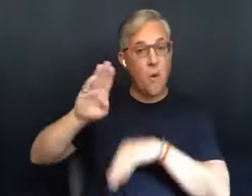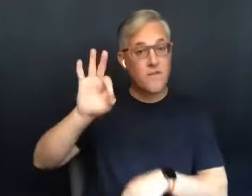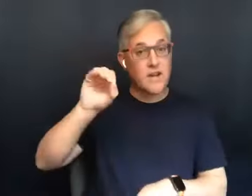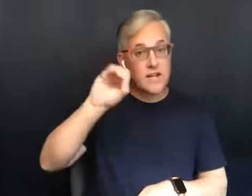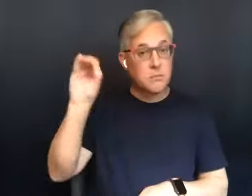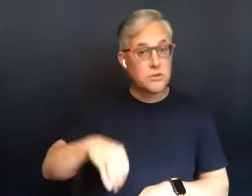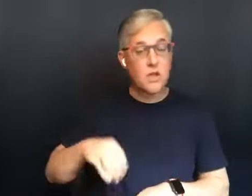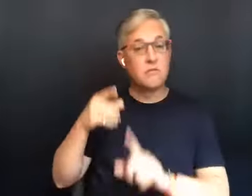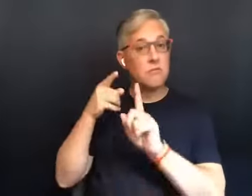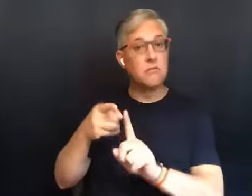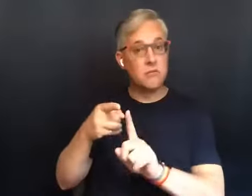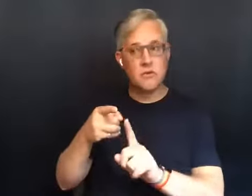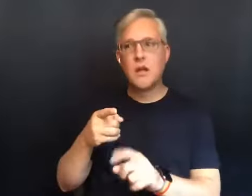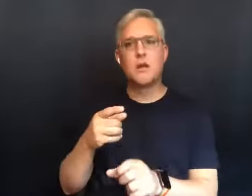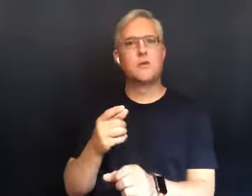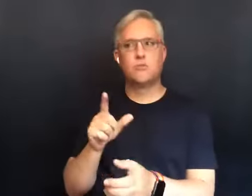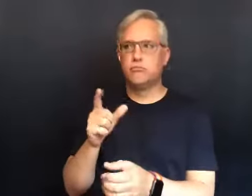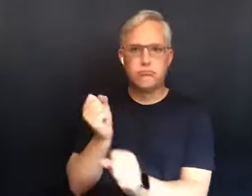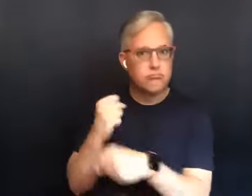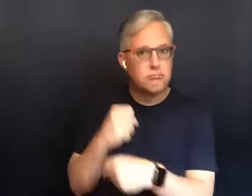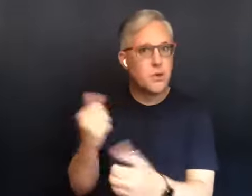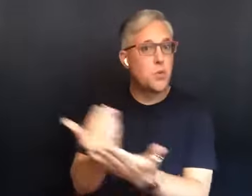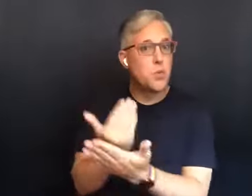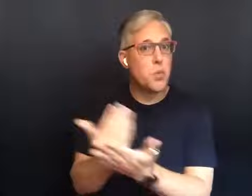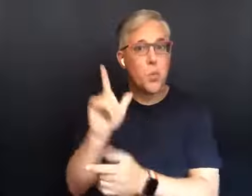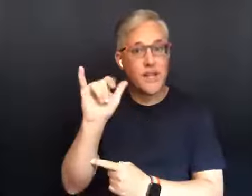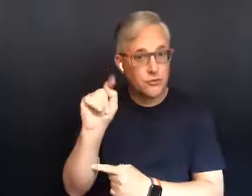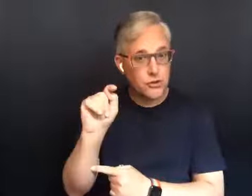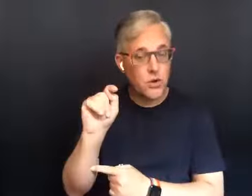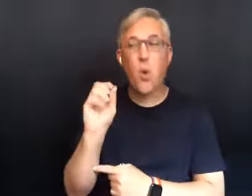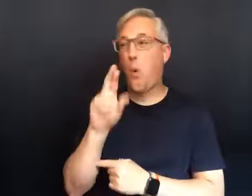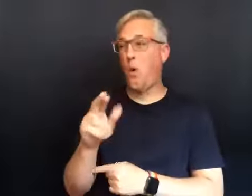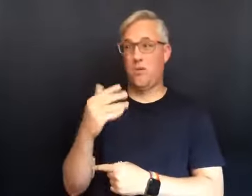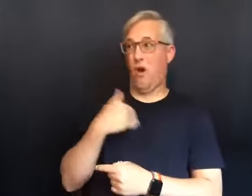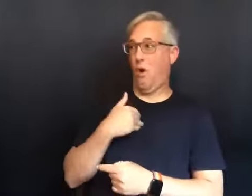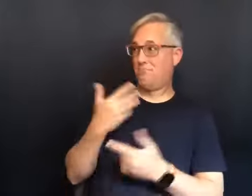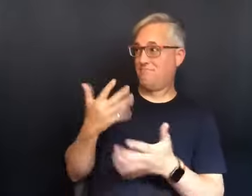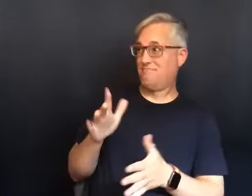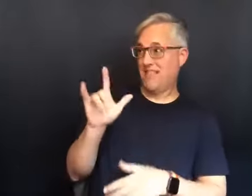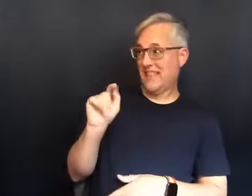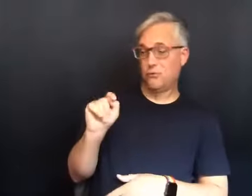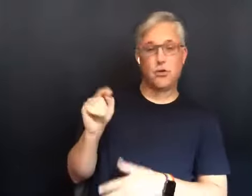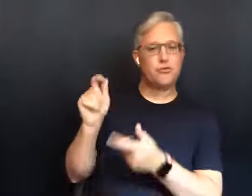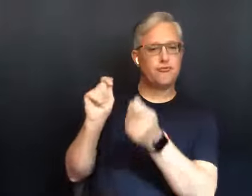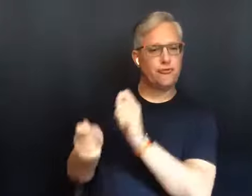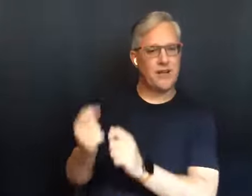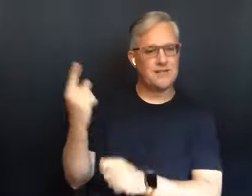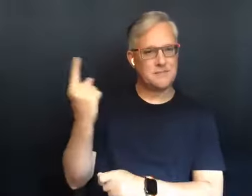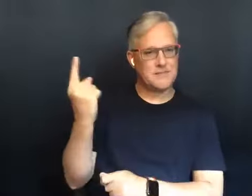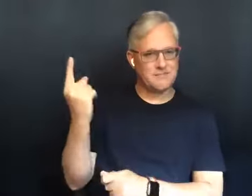the agenda, but that were submitted from the fellowship, over 90% were to either create a piece of literature or to tweak a